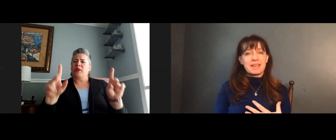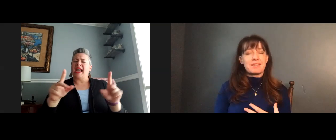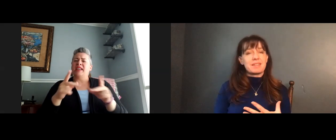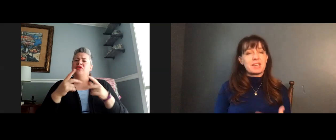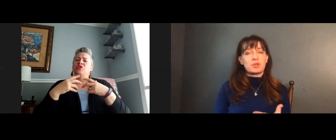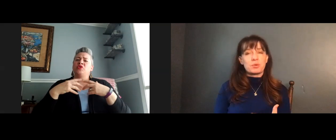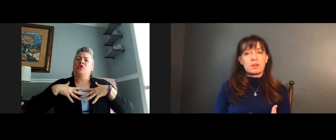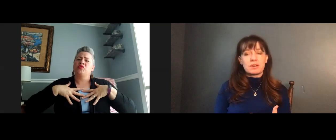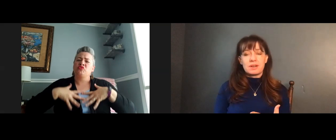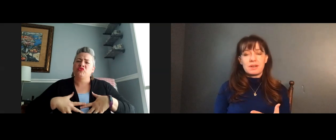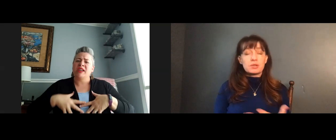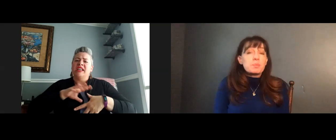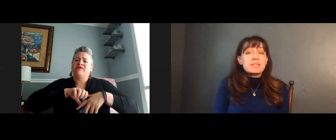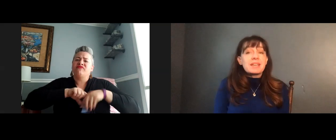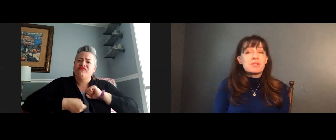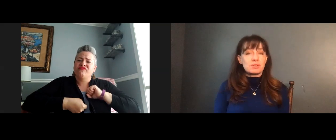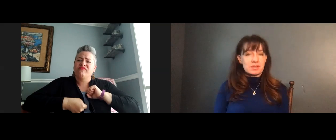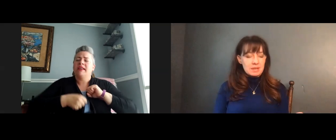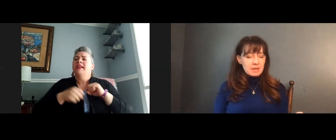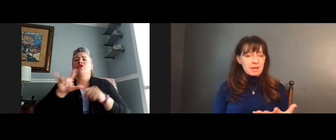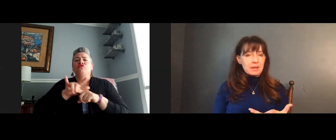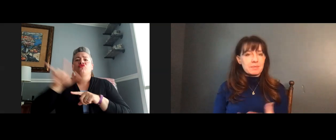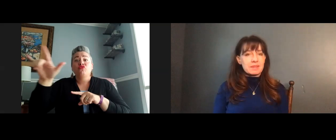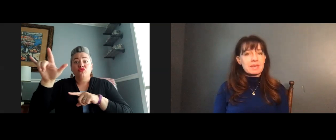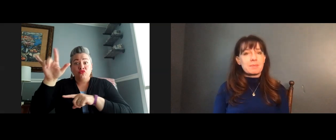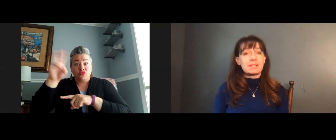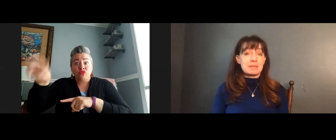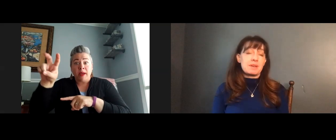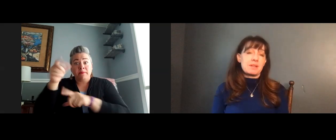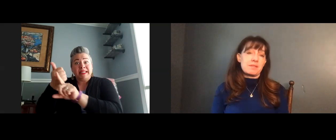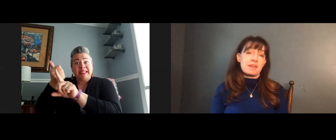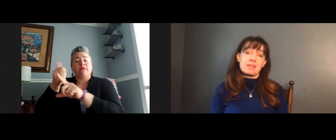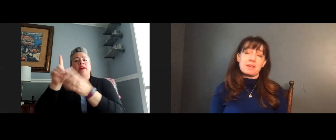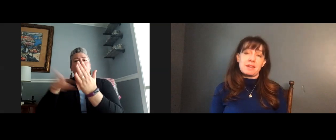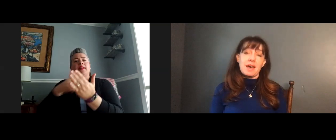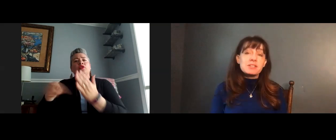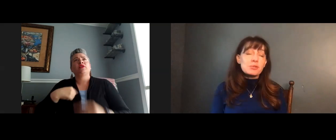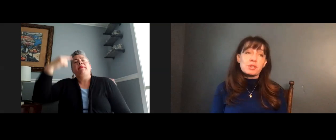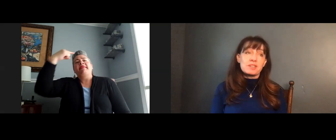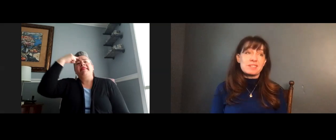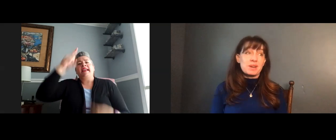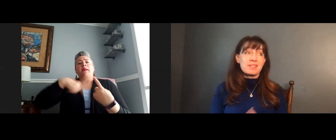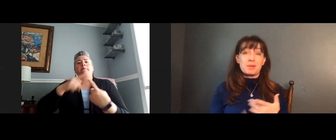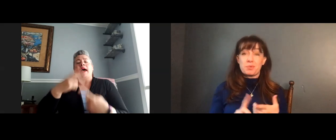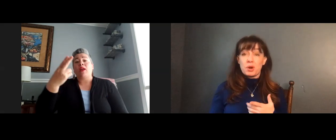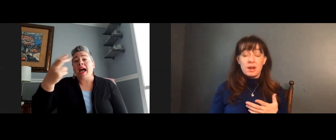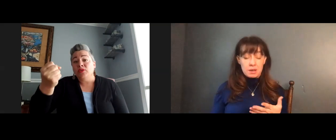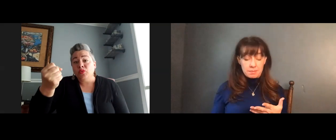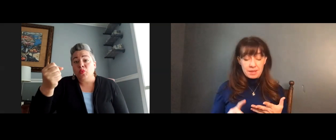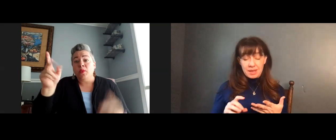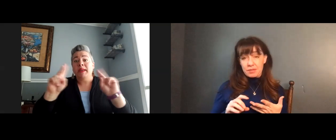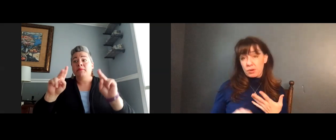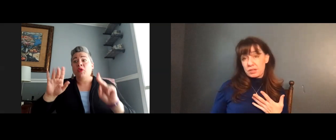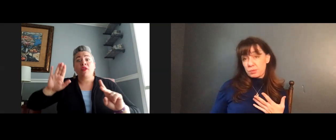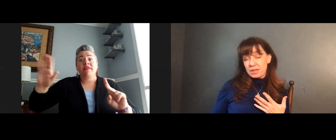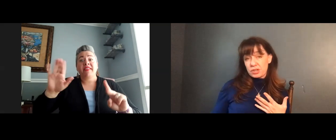be upset that your trip was canceled um thinking about some of like the high schoolers where their prom